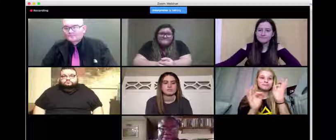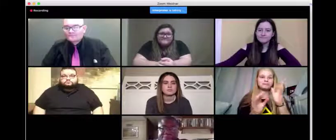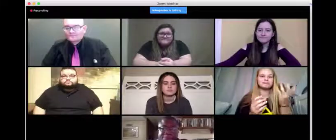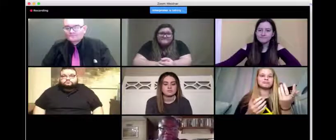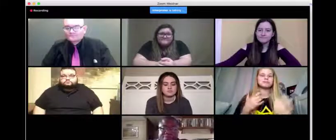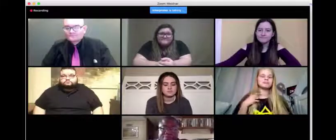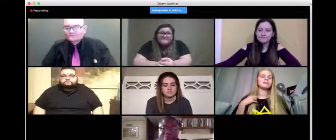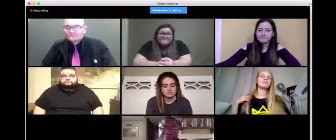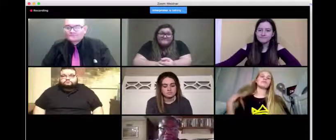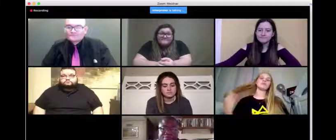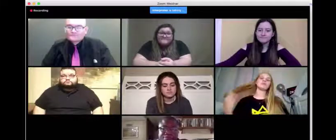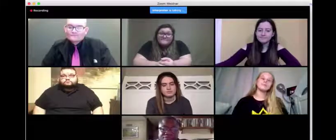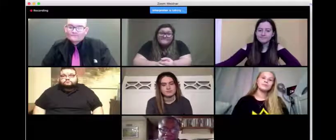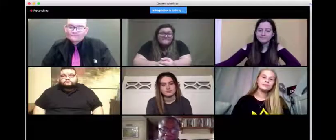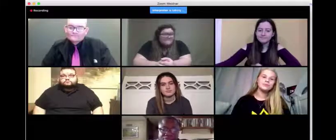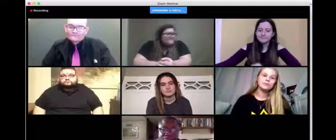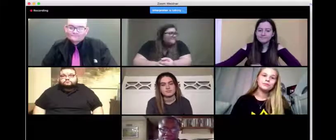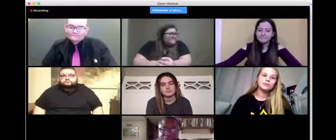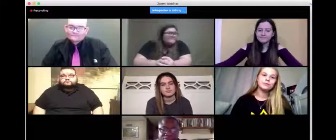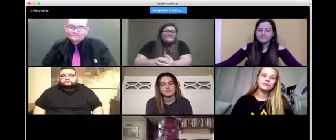that's what it means to me, being an influencer.